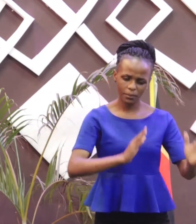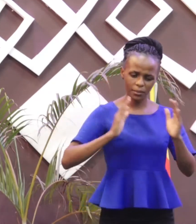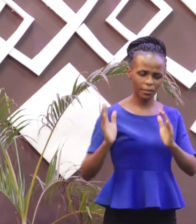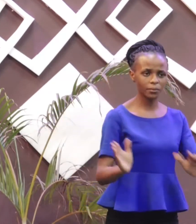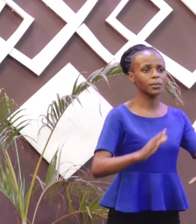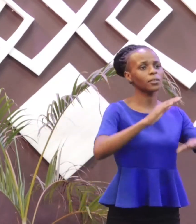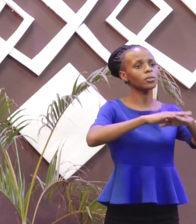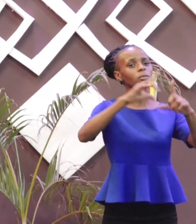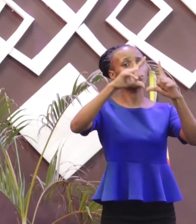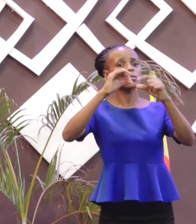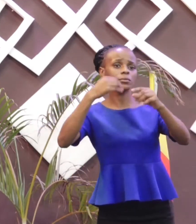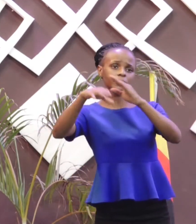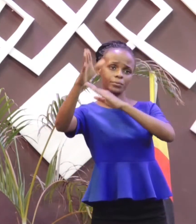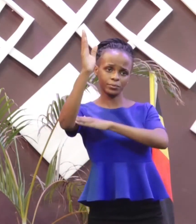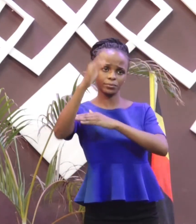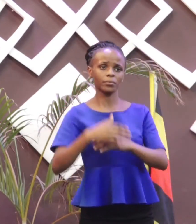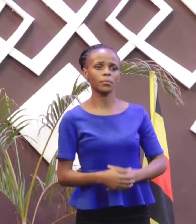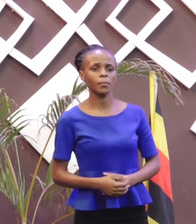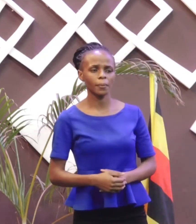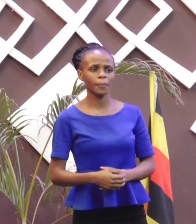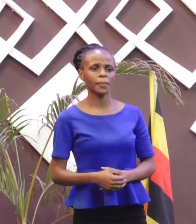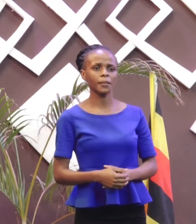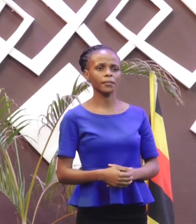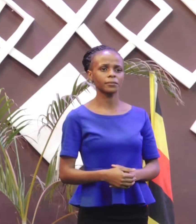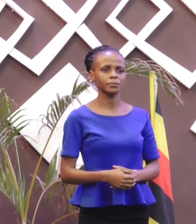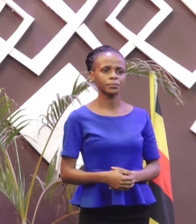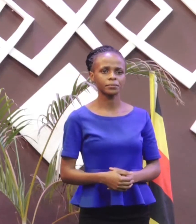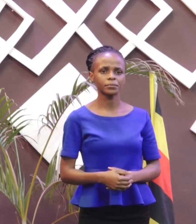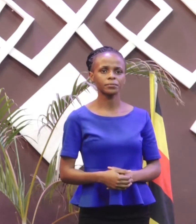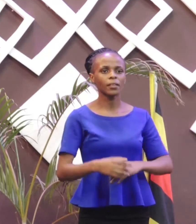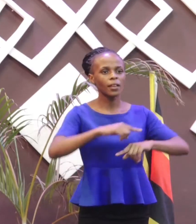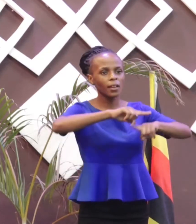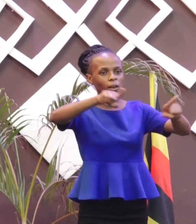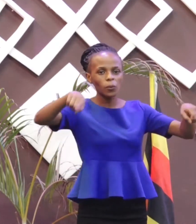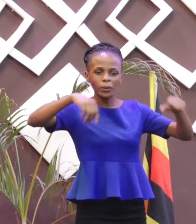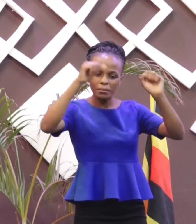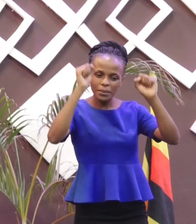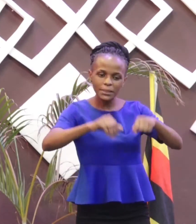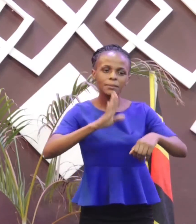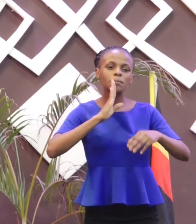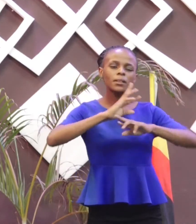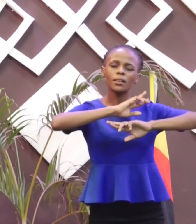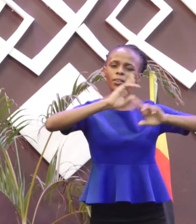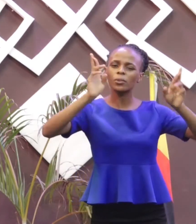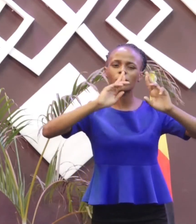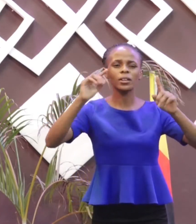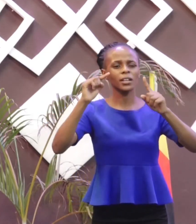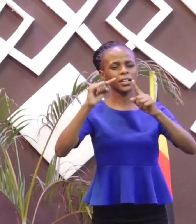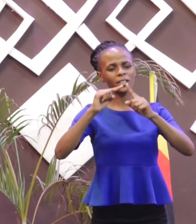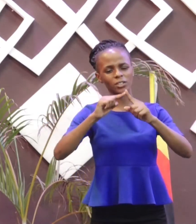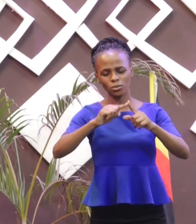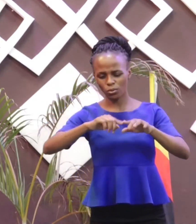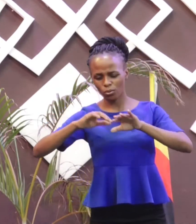Tulina okubanga byonna bye tukola tubitunuliza mu kigambo kya Katonda. We must be willing to put away our